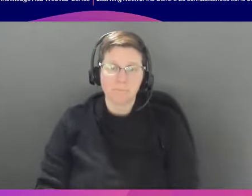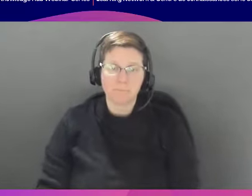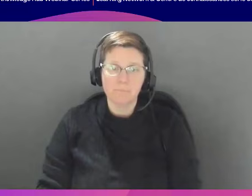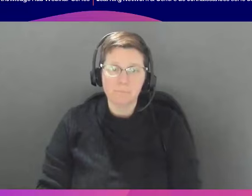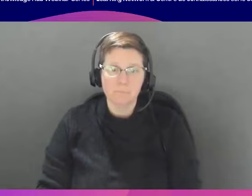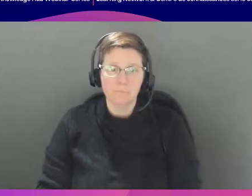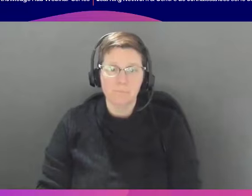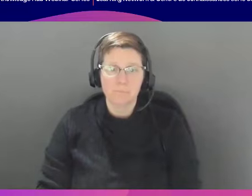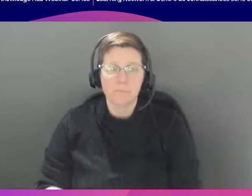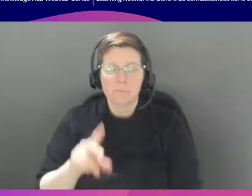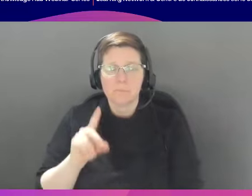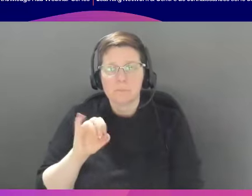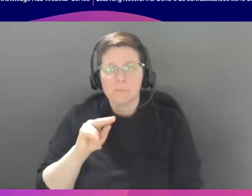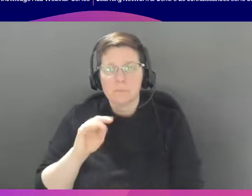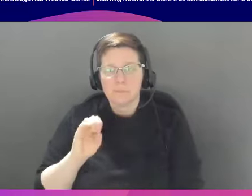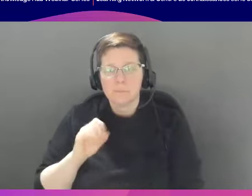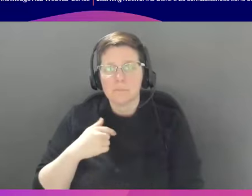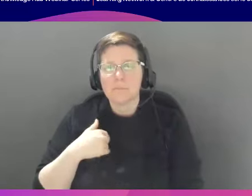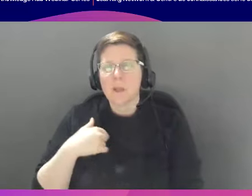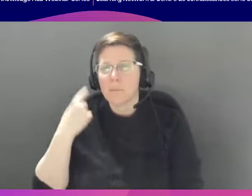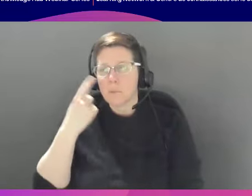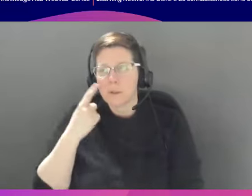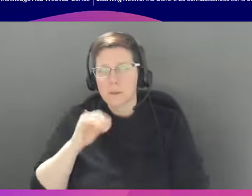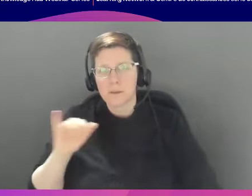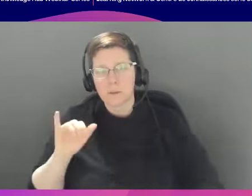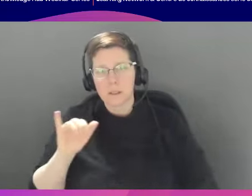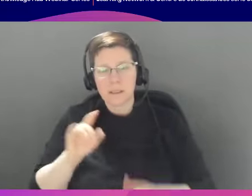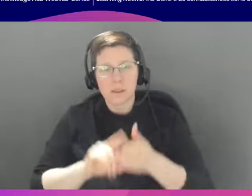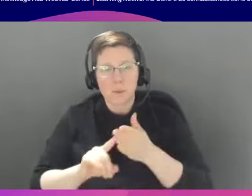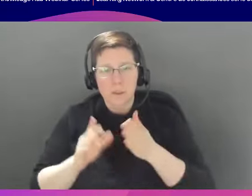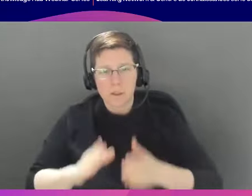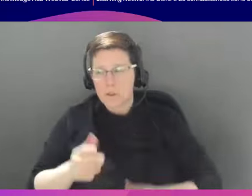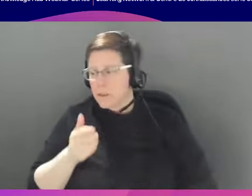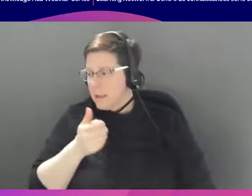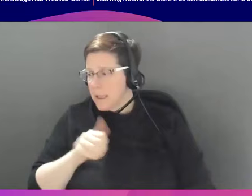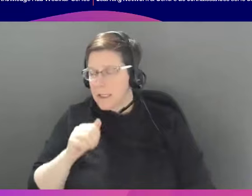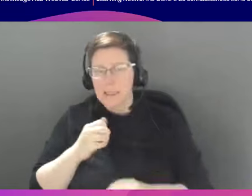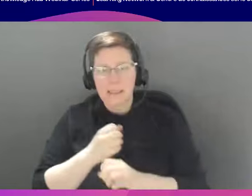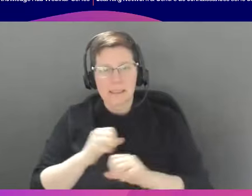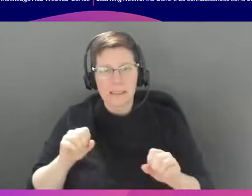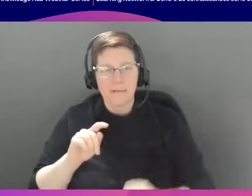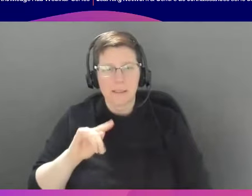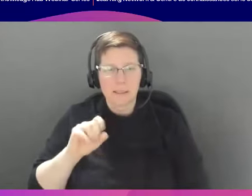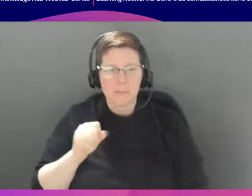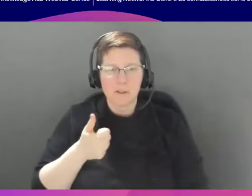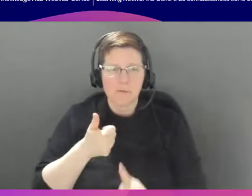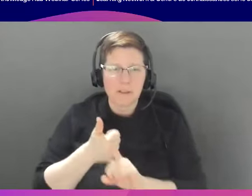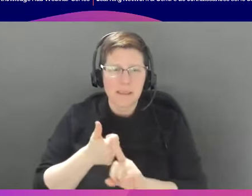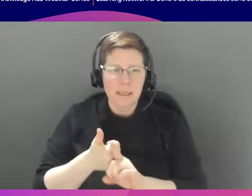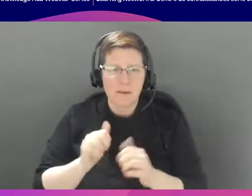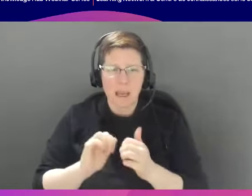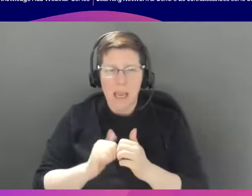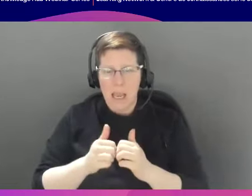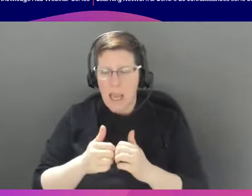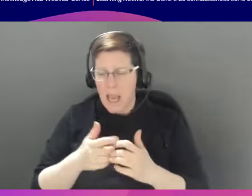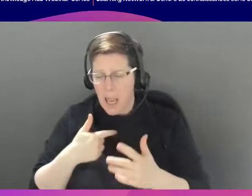Thank you. And I'm wondering as well, Esli, as a researcher, are there any safety tips that you've had for yourself in terms of kind of like navigating